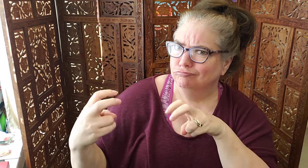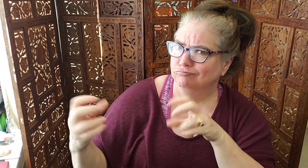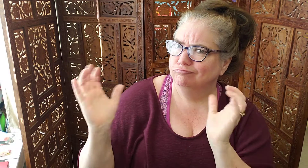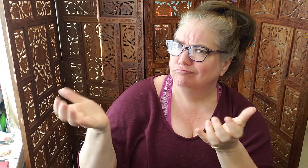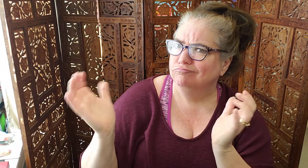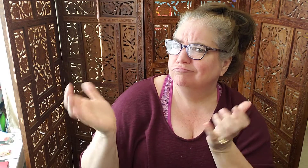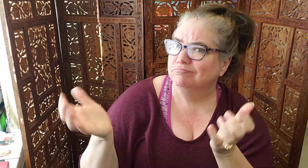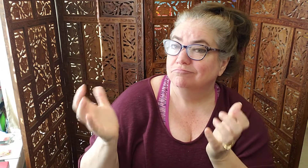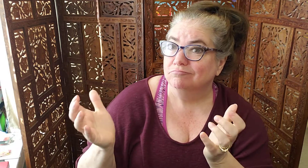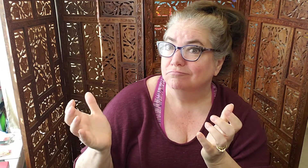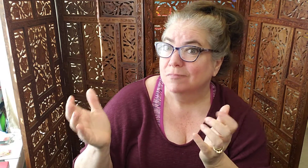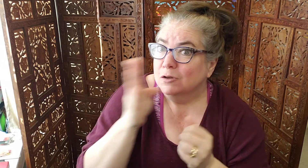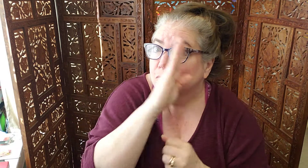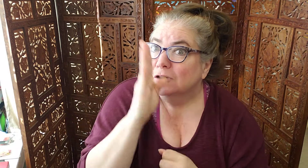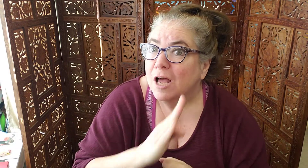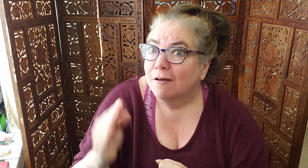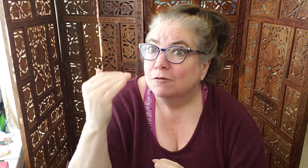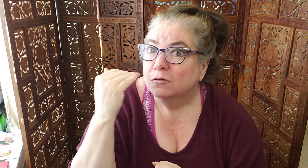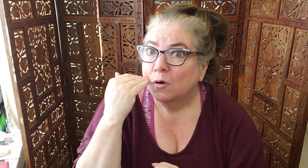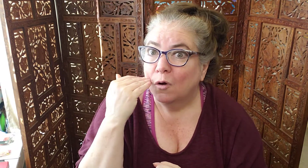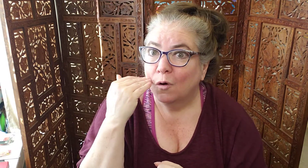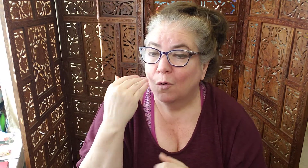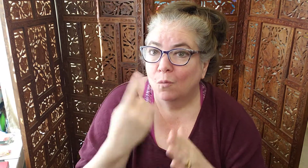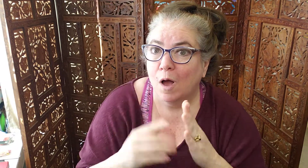You never know how it's going to happen.